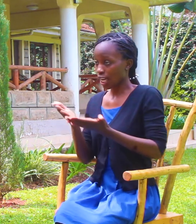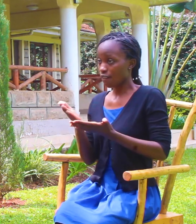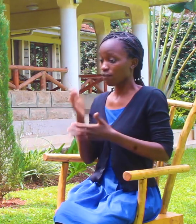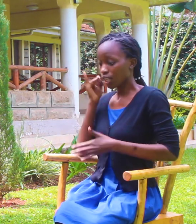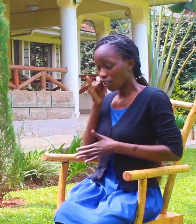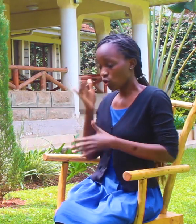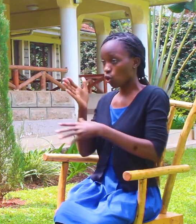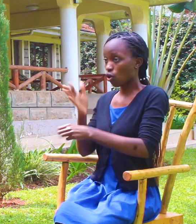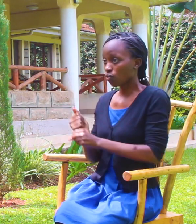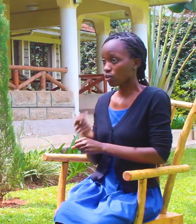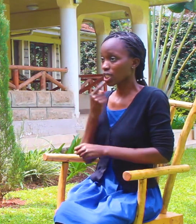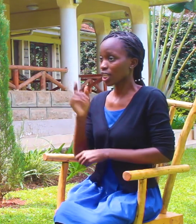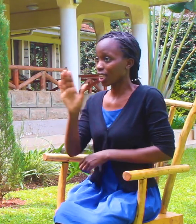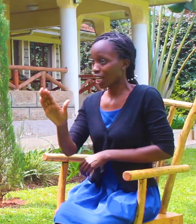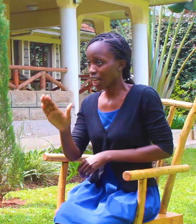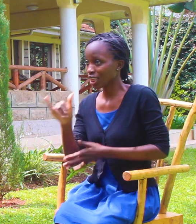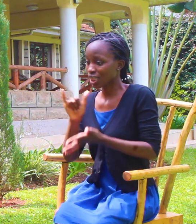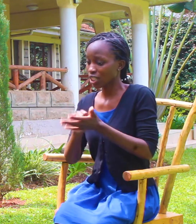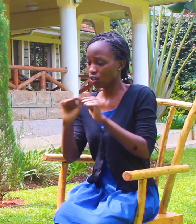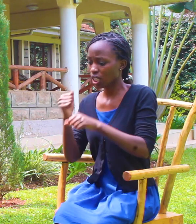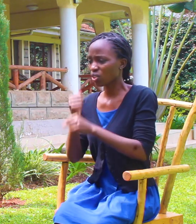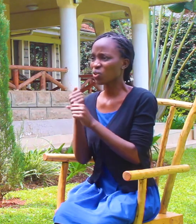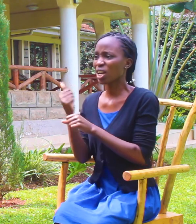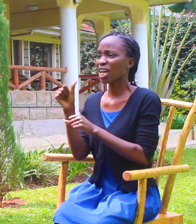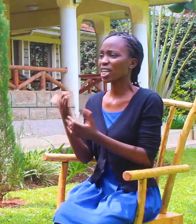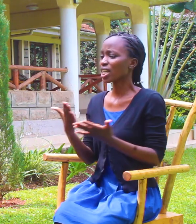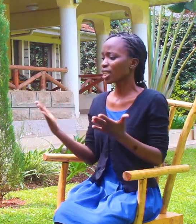to tell her that she can do anything any other person can do.